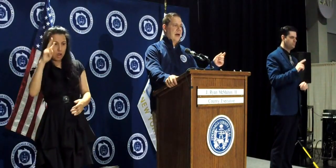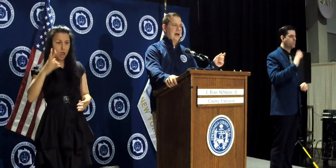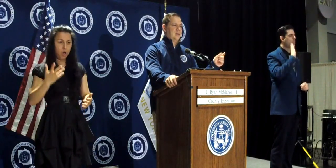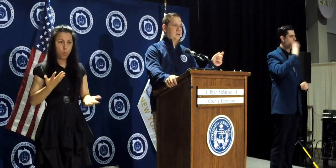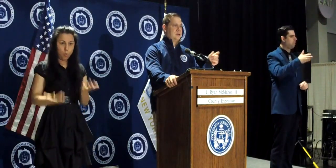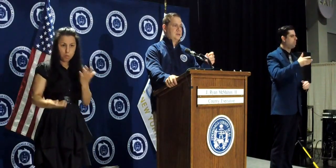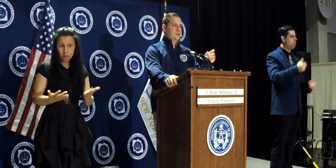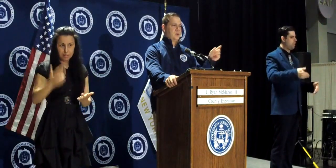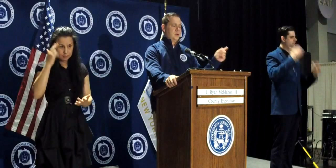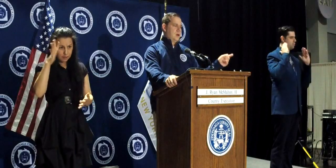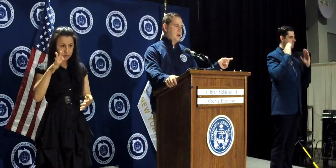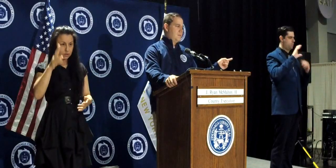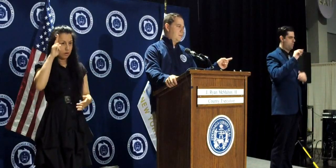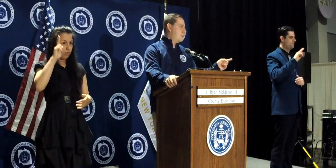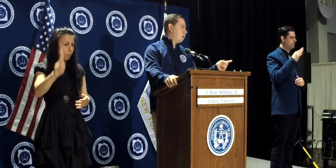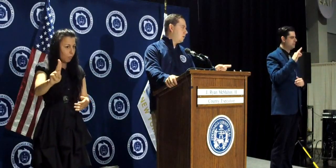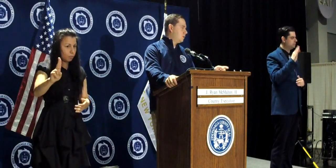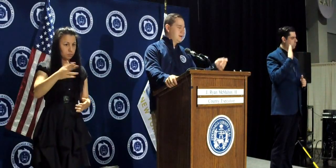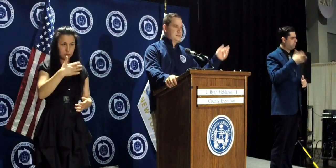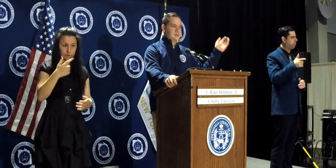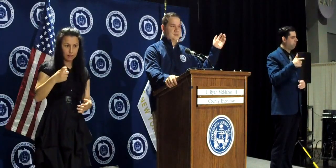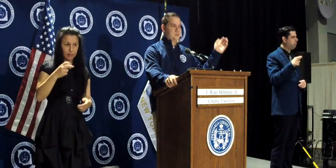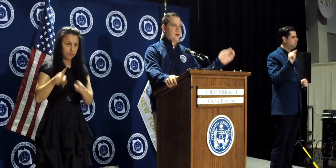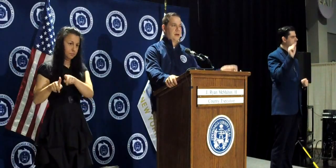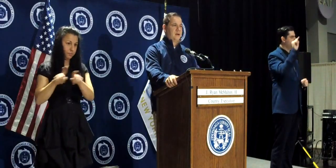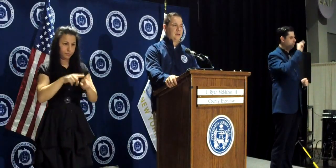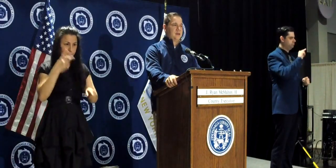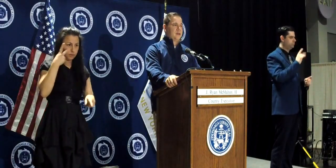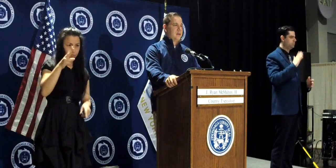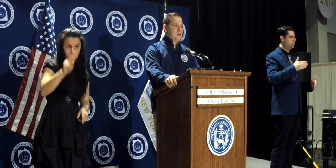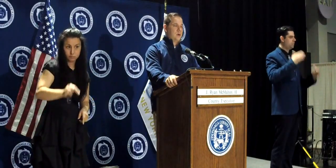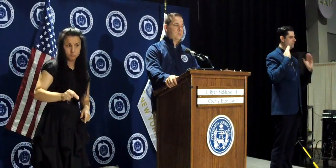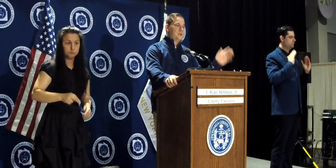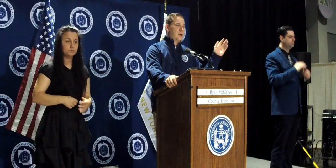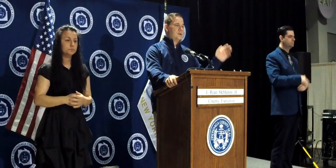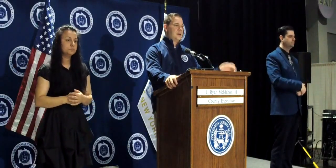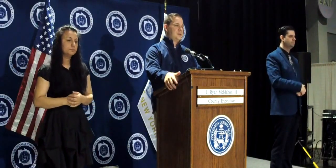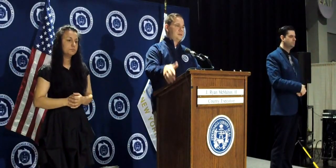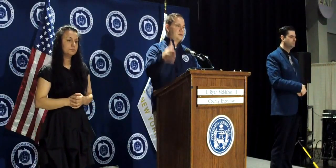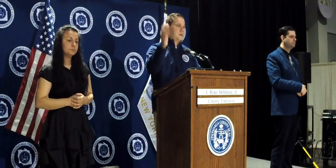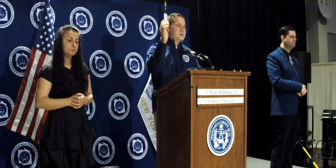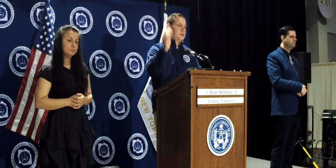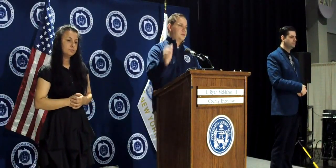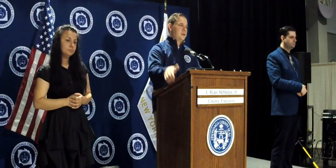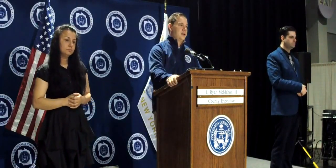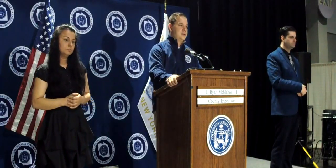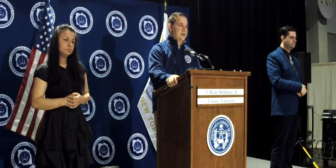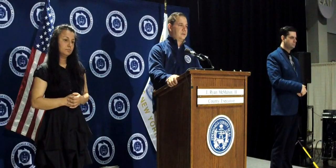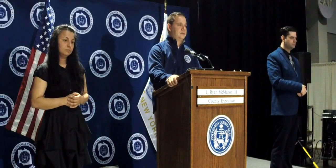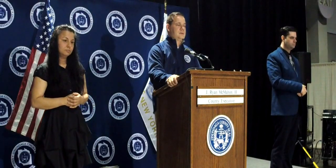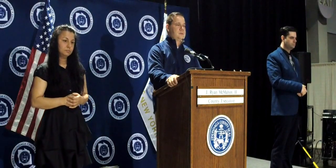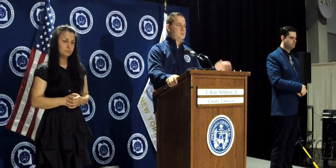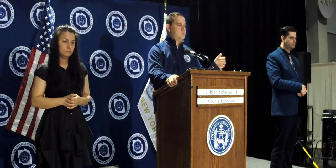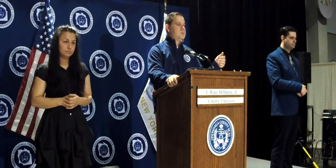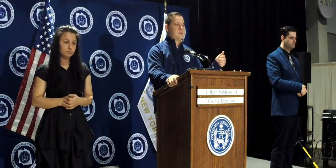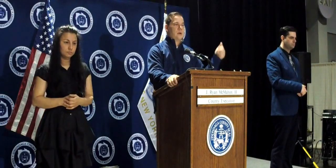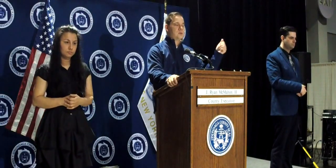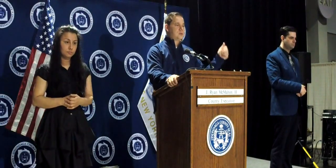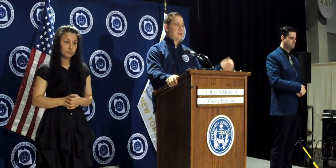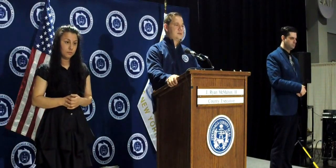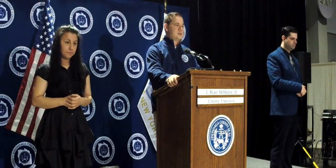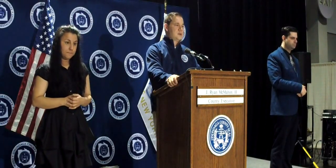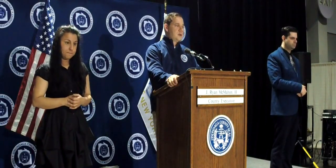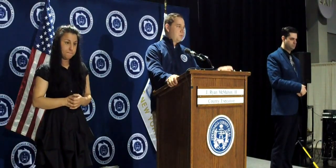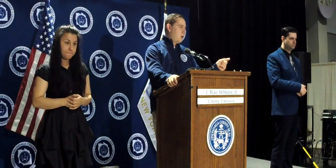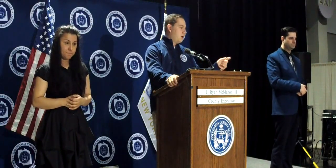the numbers may not look like a lot. Okay, so 100 cases in a small county. Oh, that's 100 cases. Look what New York City has. They got